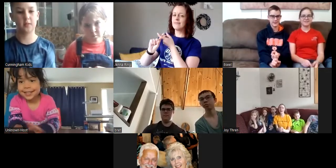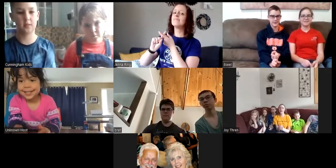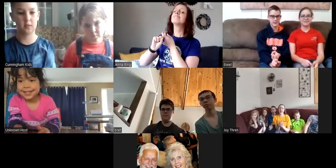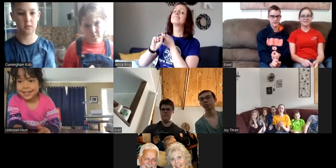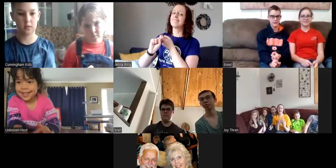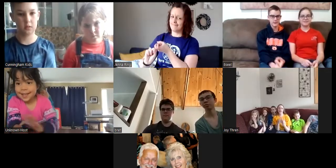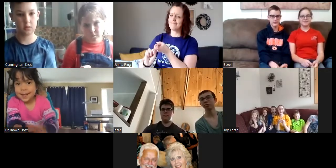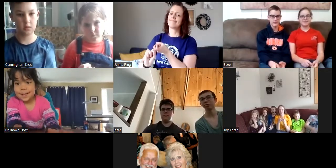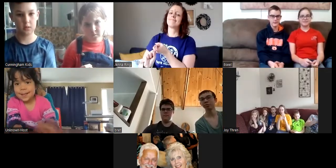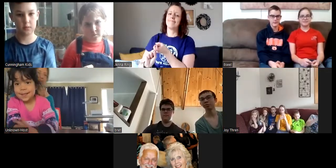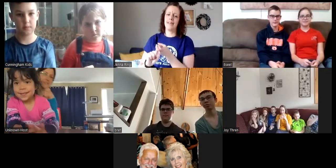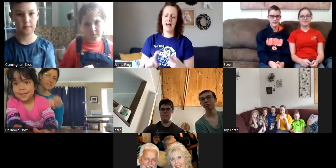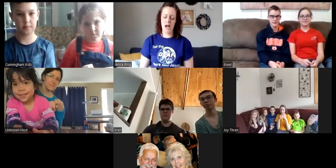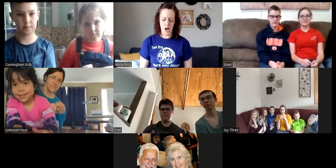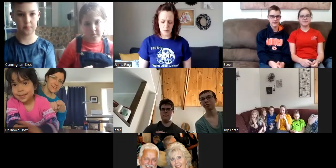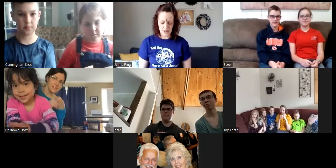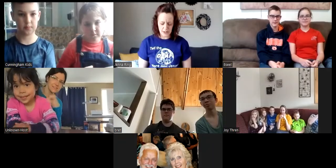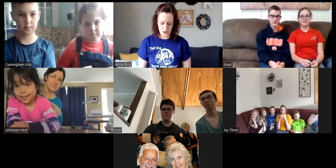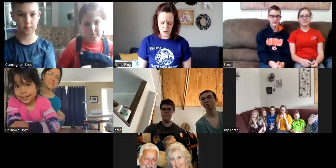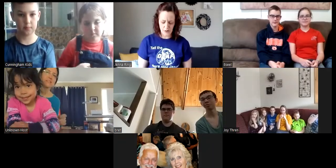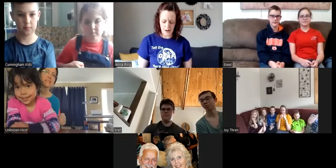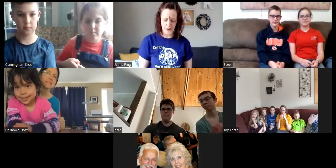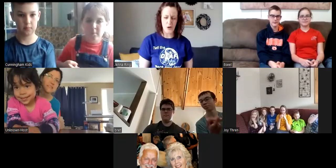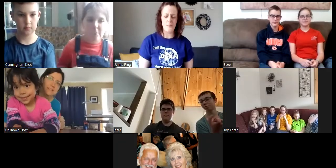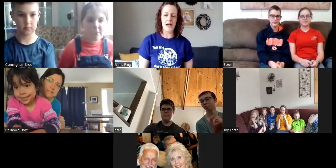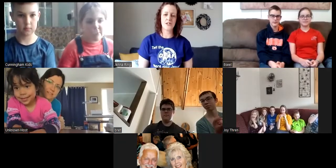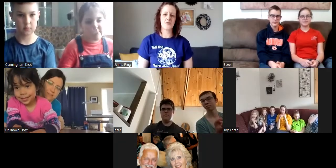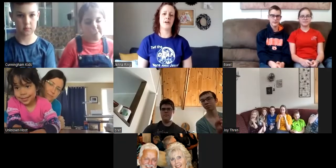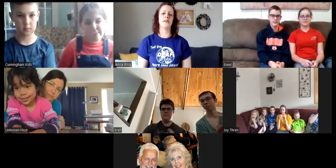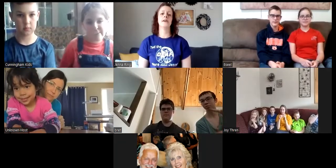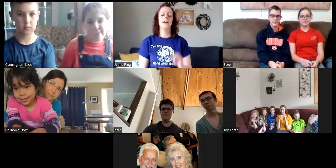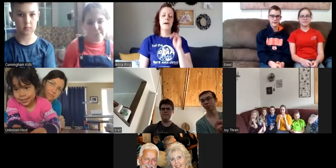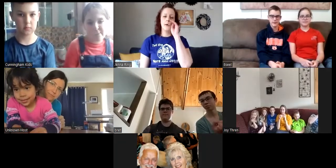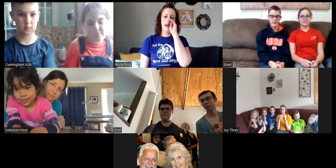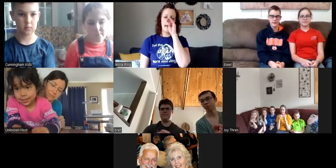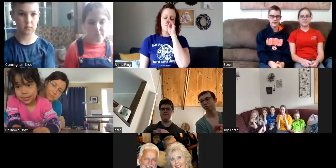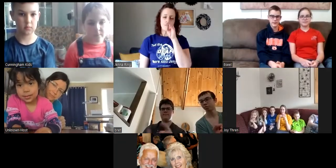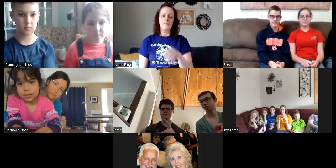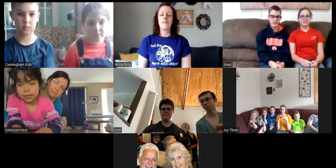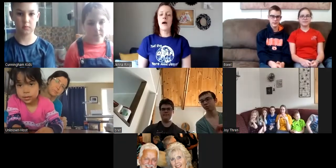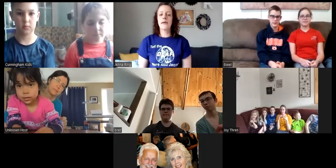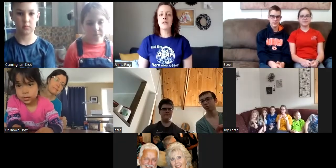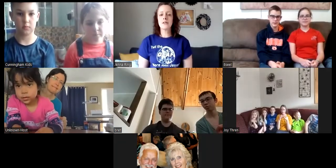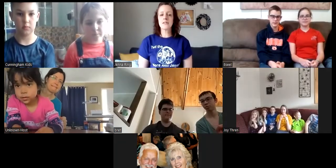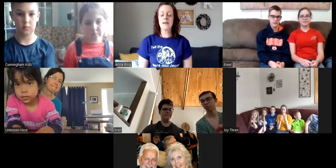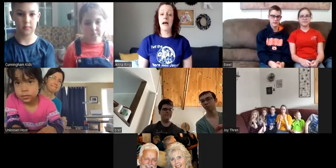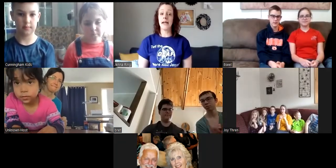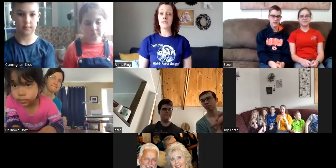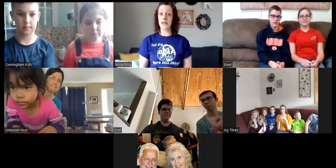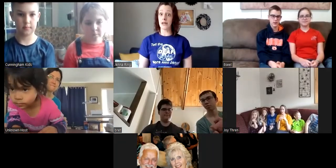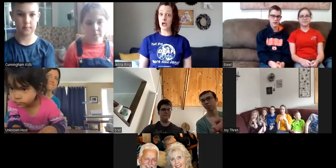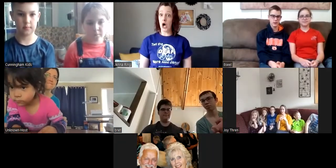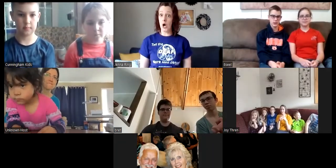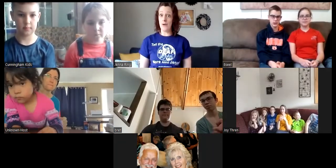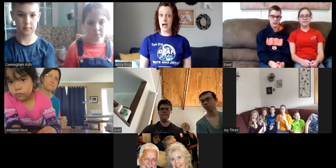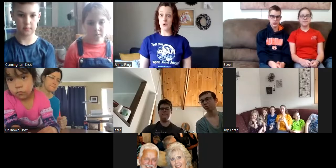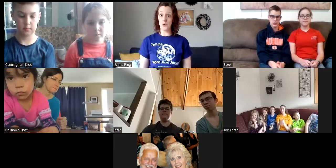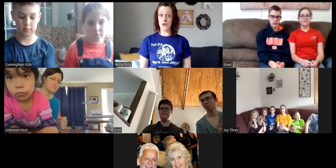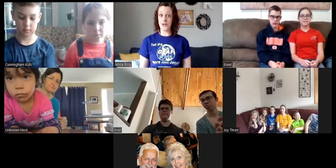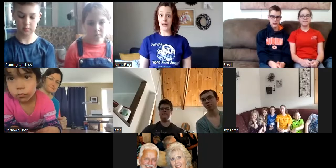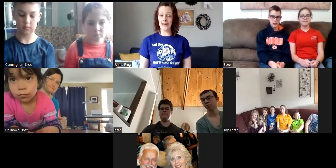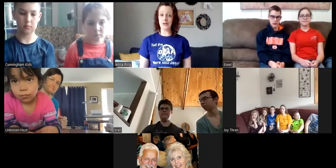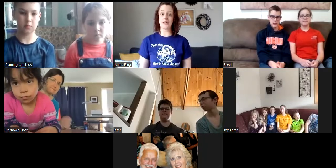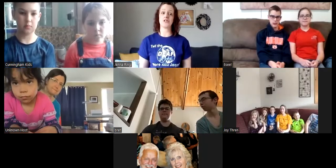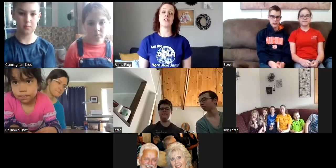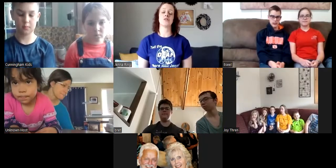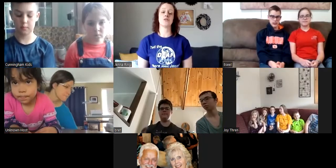Very good friend. Yeah, a really good friend or your best friend. Okay, now here's a sign. It's like a compound